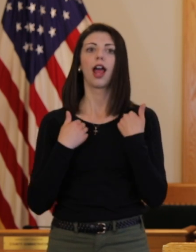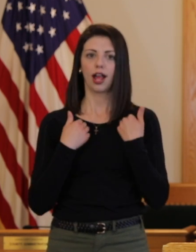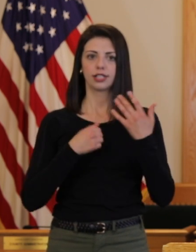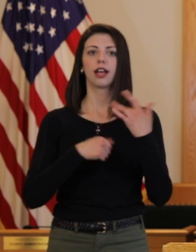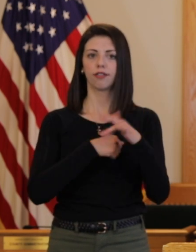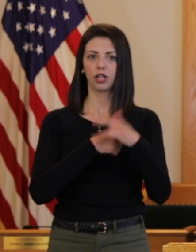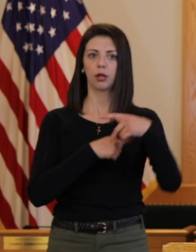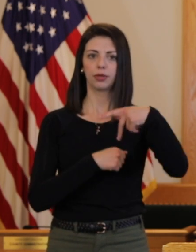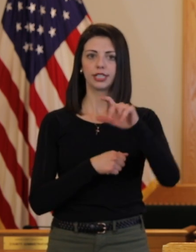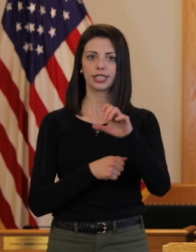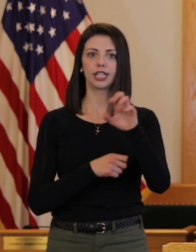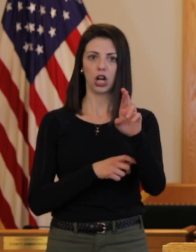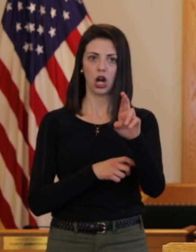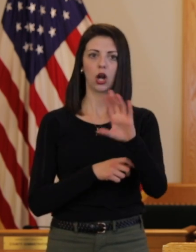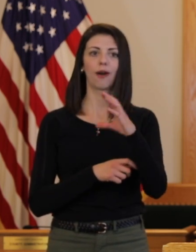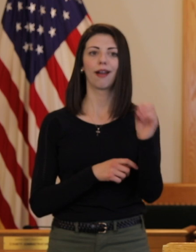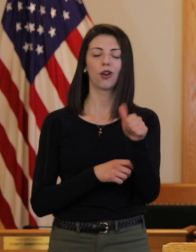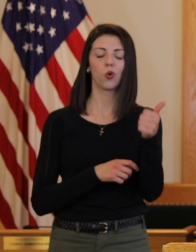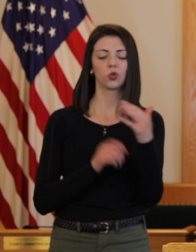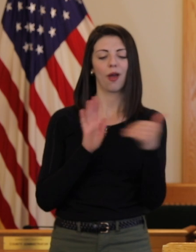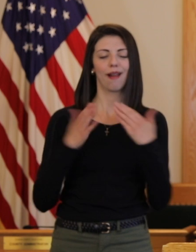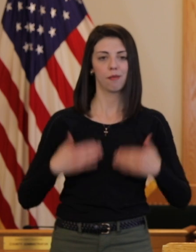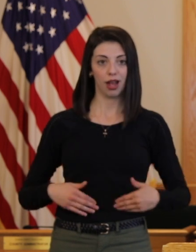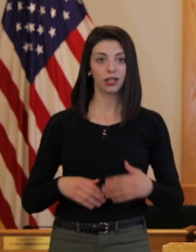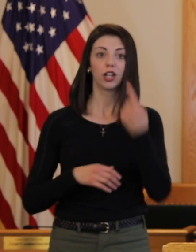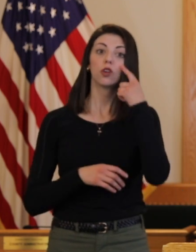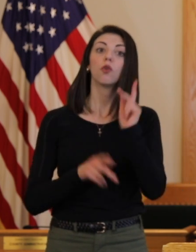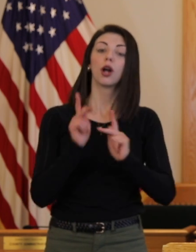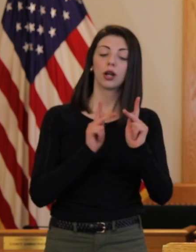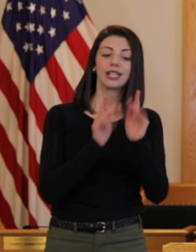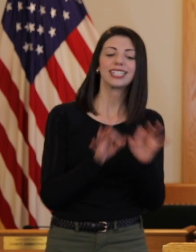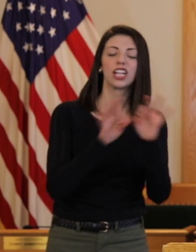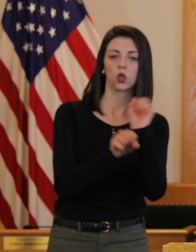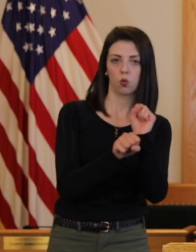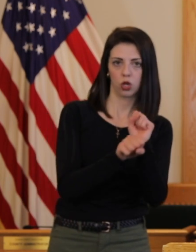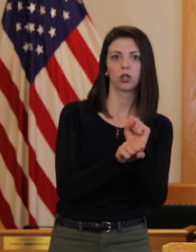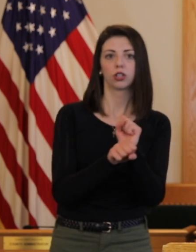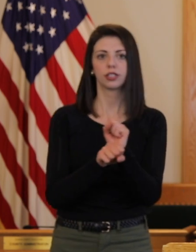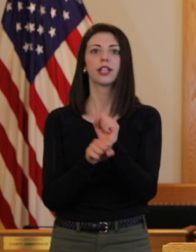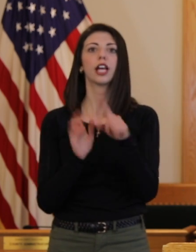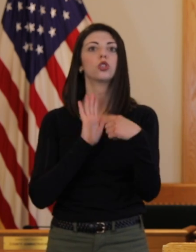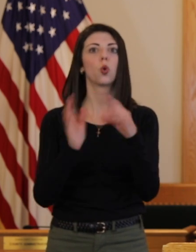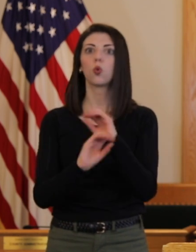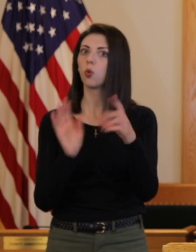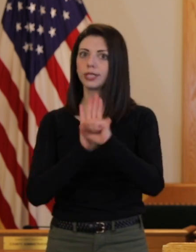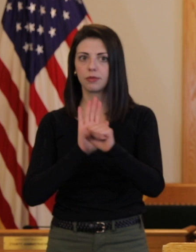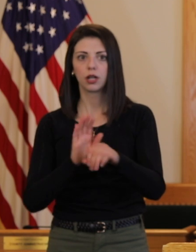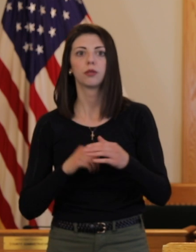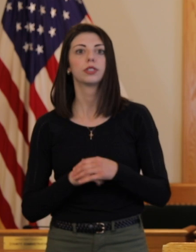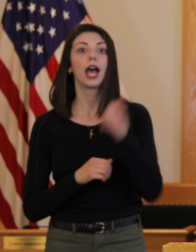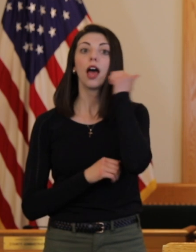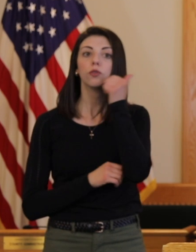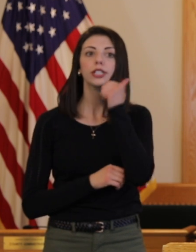antibody testing for symptomatic people and asymptomatic essential workers from 8 a.m. to 8 p.m.